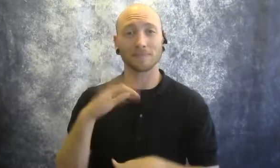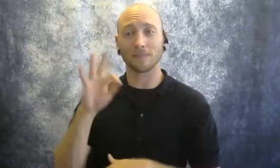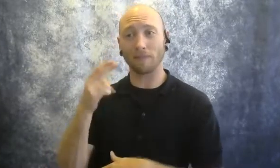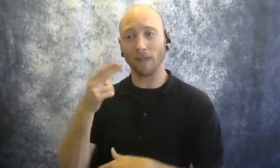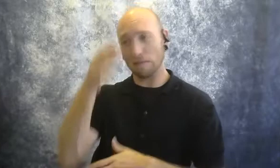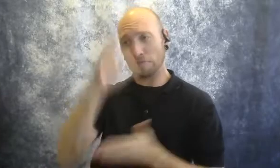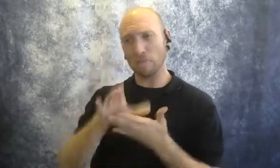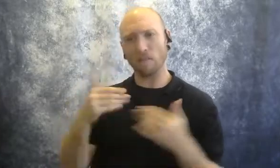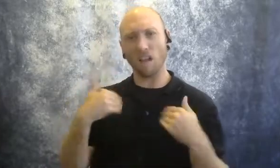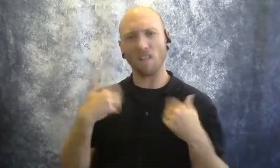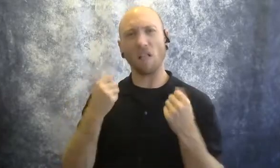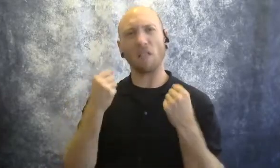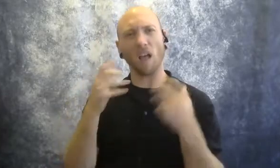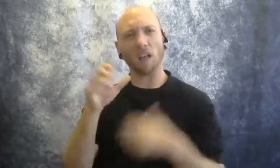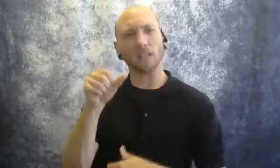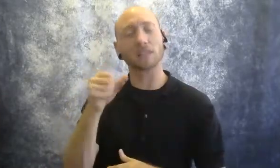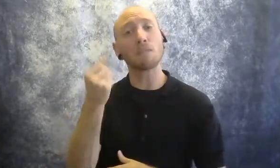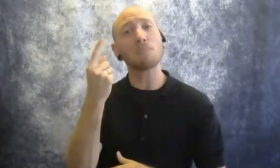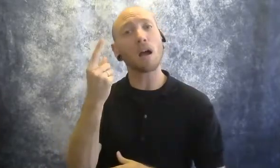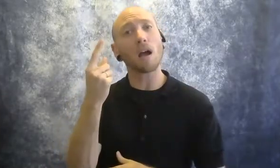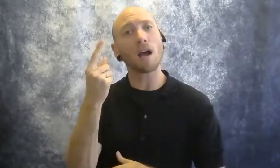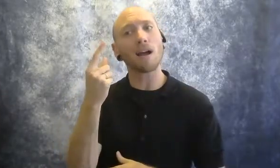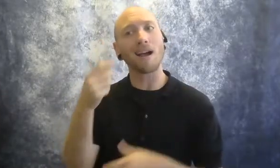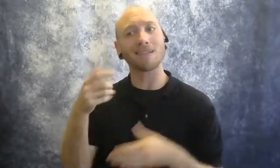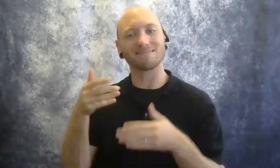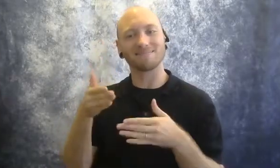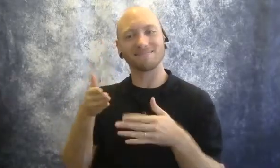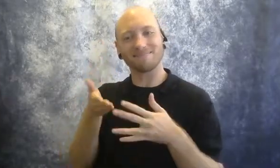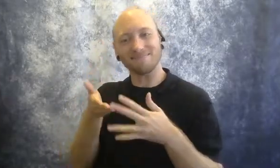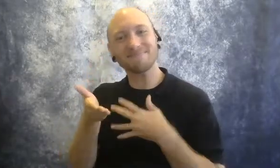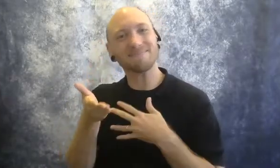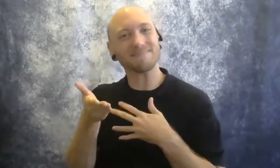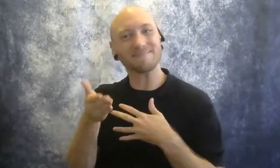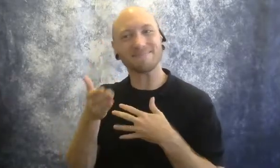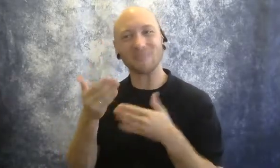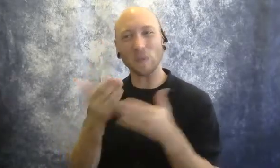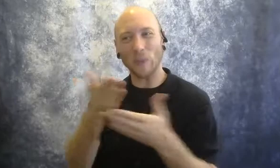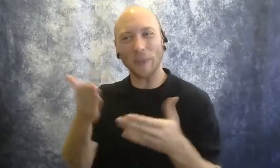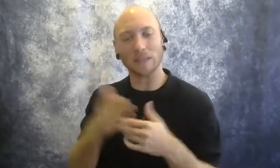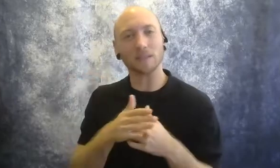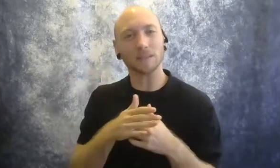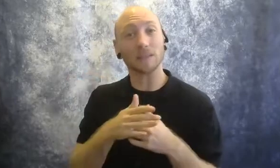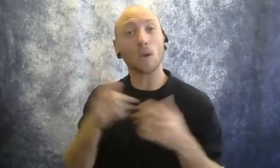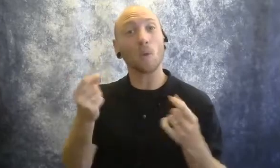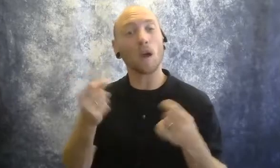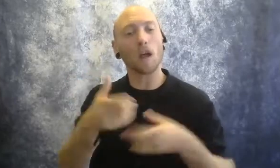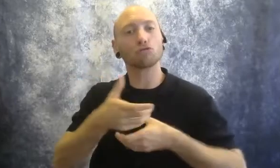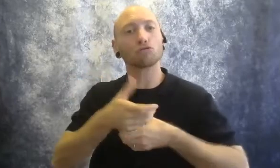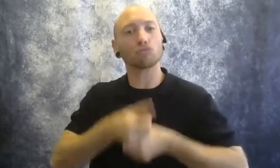I have tons of faith, tons of it, okay? But I've also gone past faith. I've gone to another place.